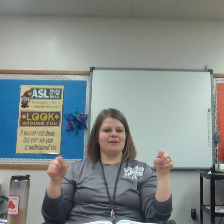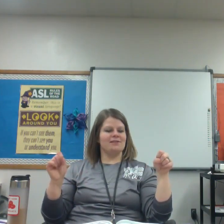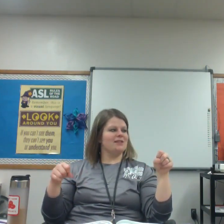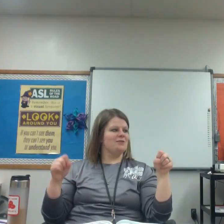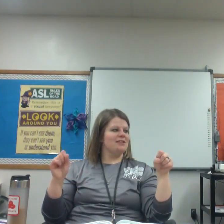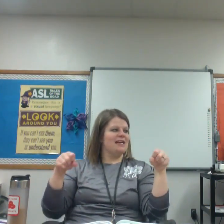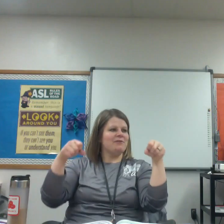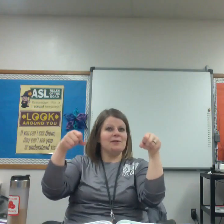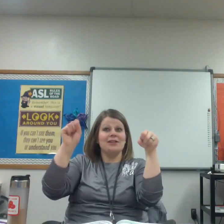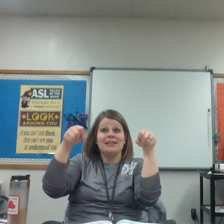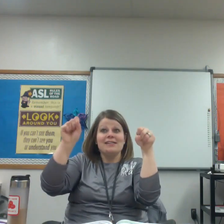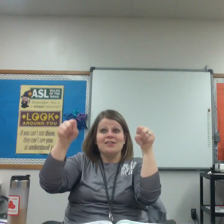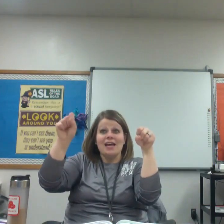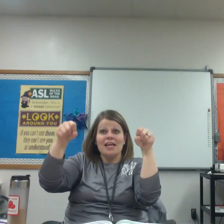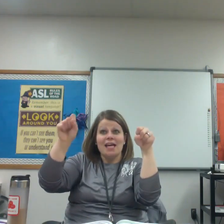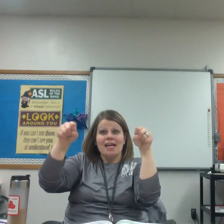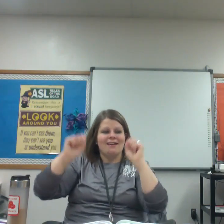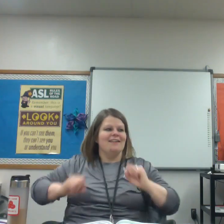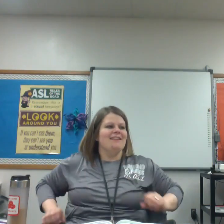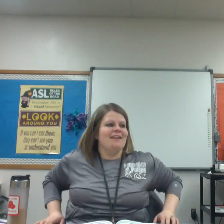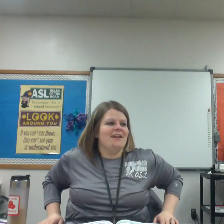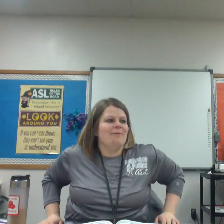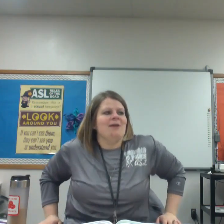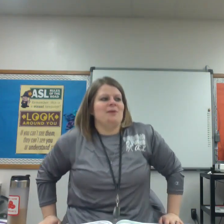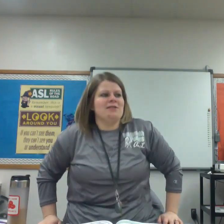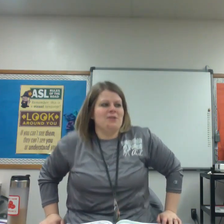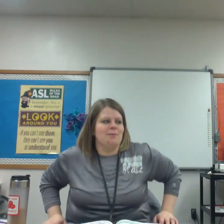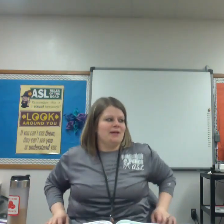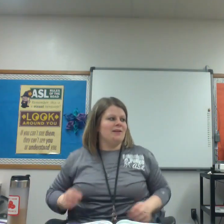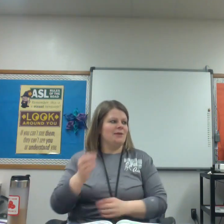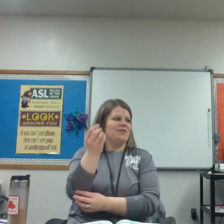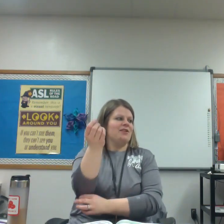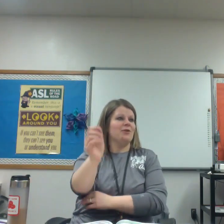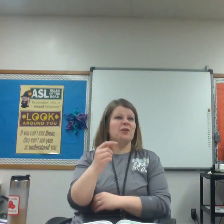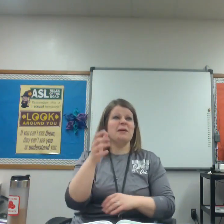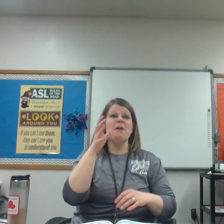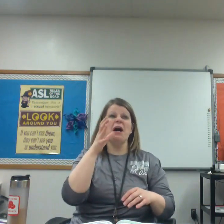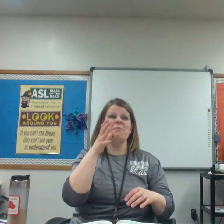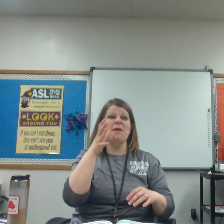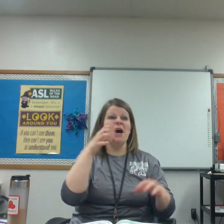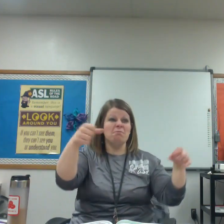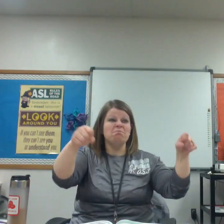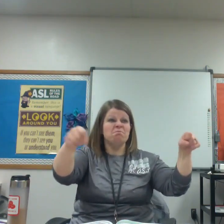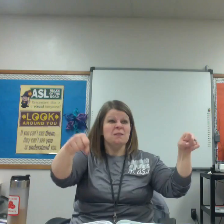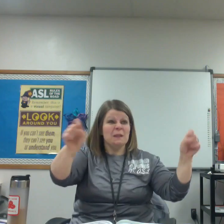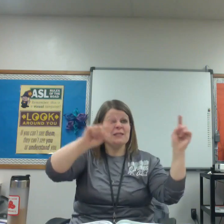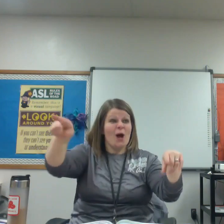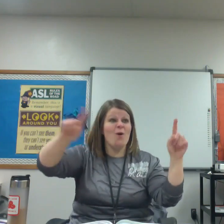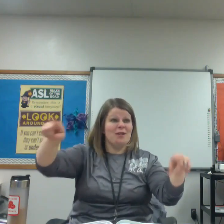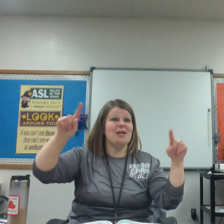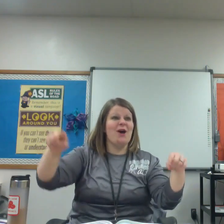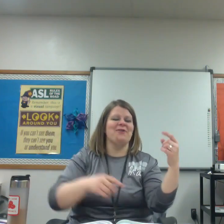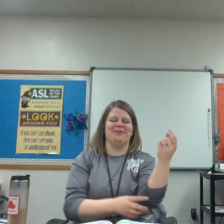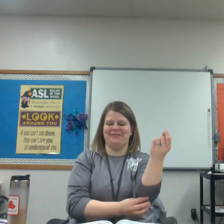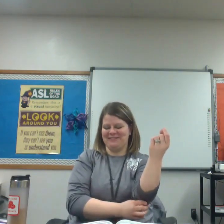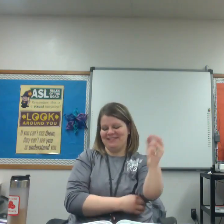it's the cutest thing ever when little kids are like, and my husband has a dirt bike, and whenever they're out, they're like, Mom, let's go. They